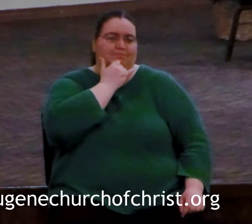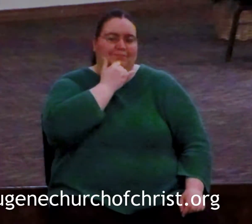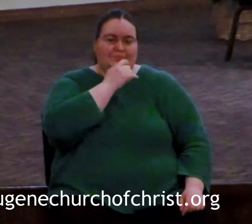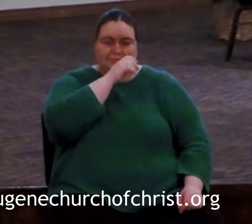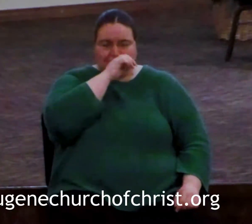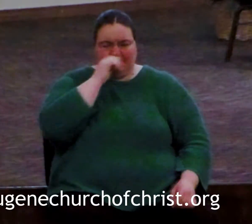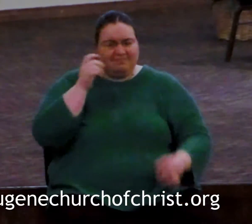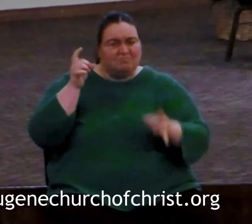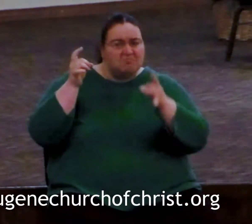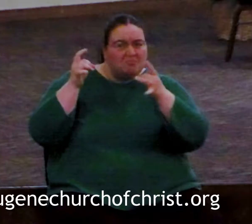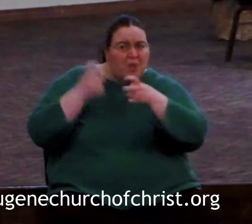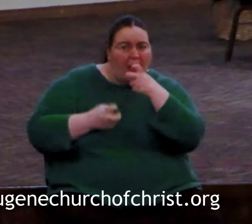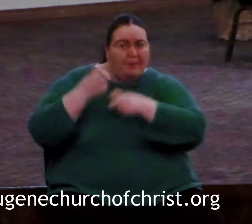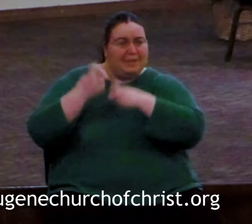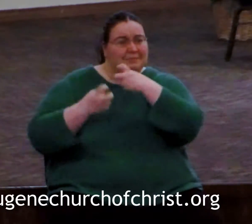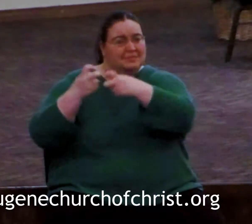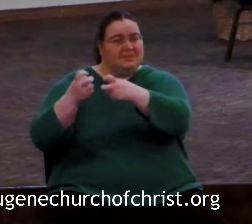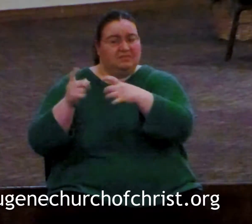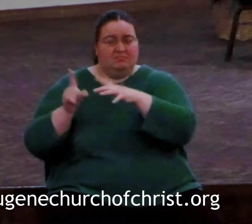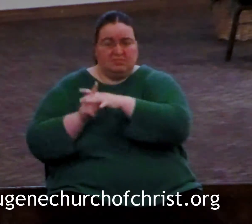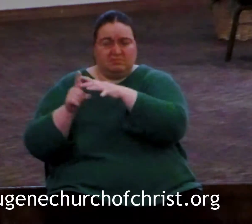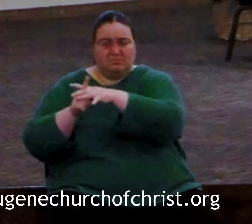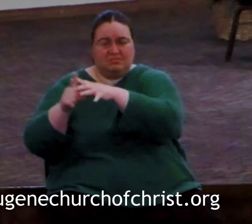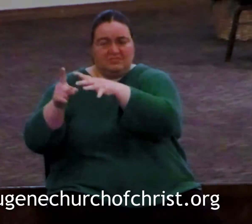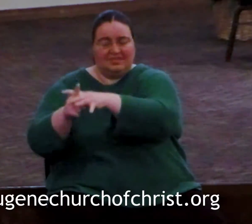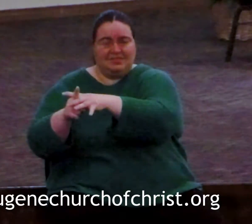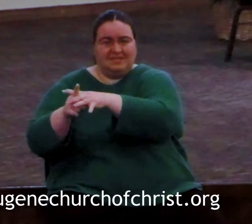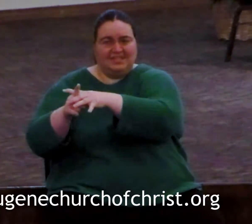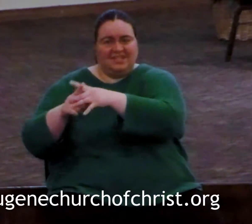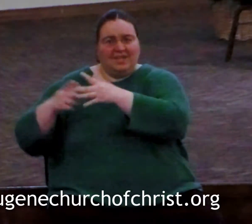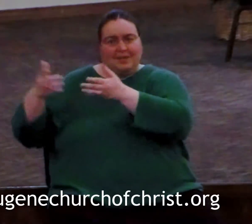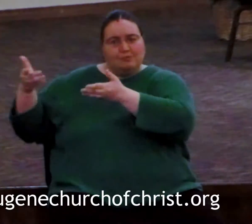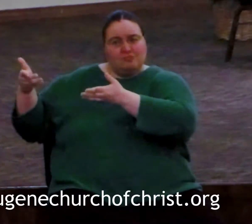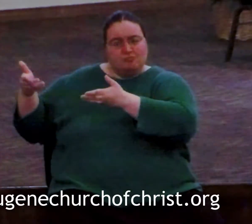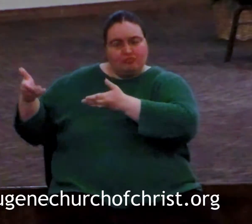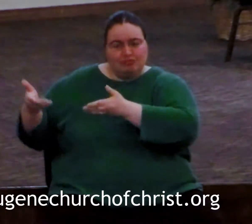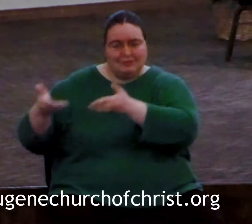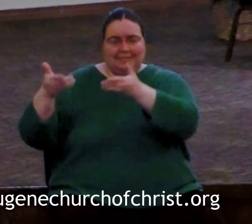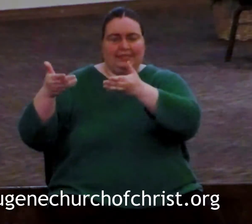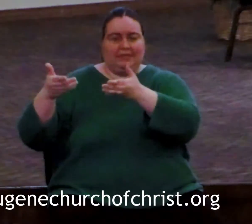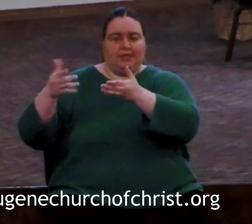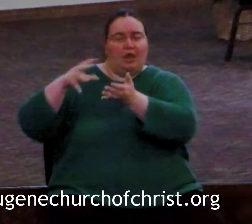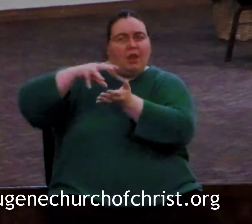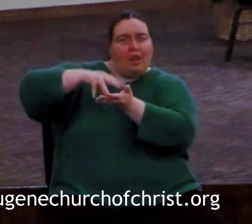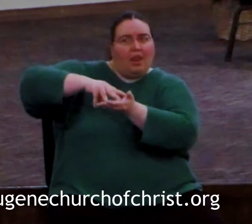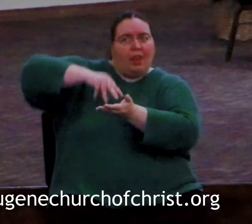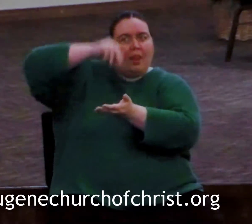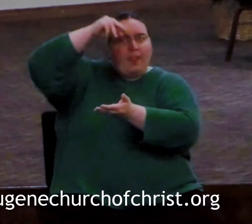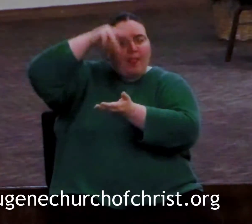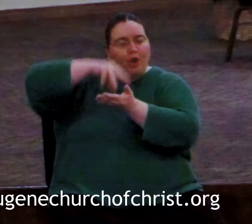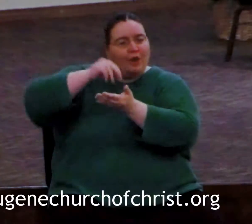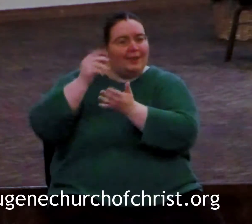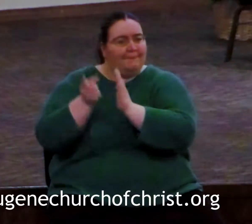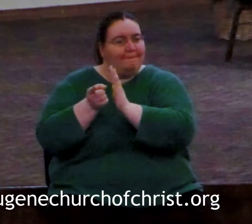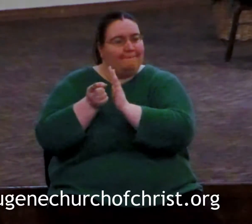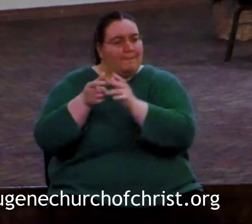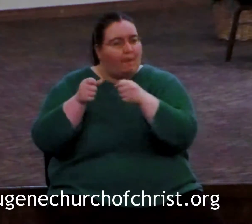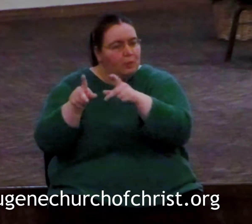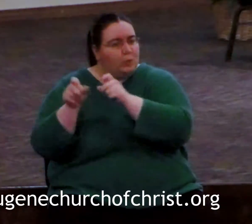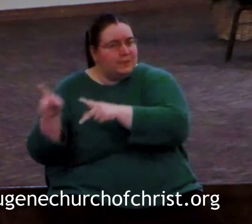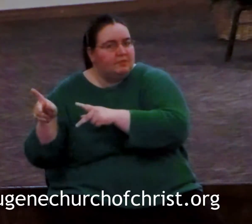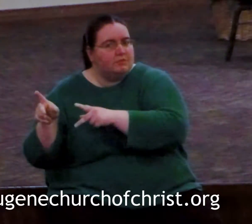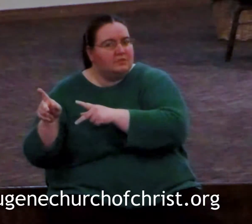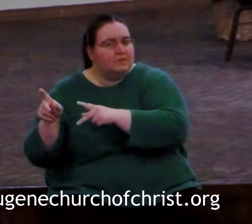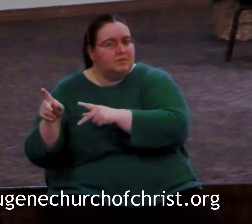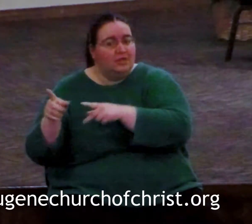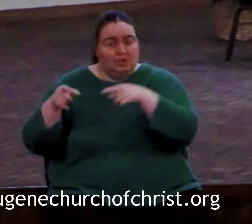along bring with them, like it will for the disciples today, lessons to be learned. There are things that we can learn in the storm that